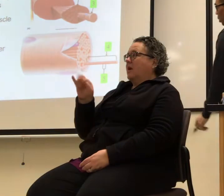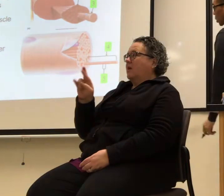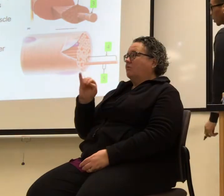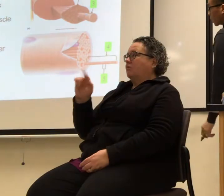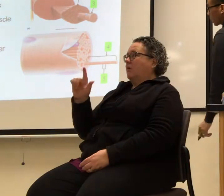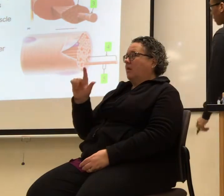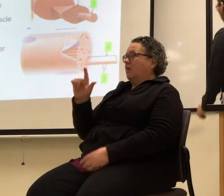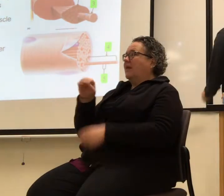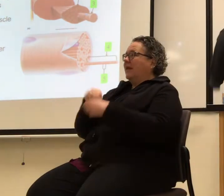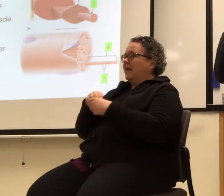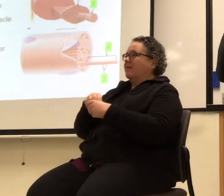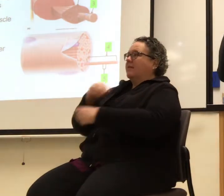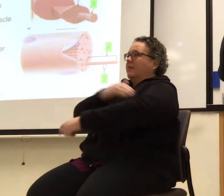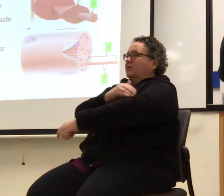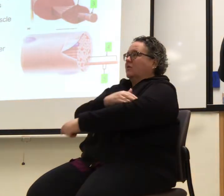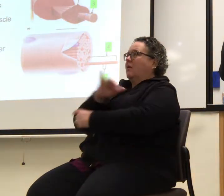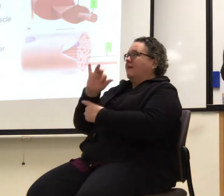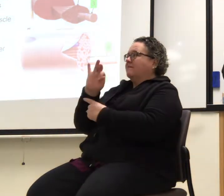fiber.